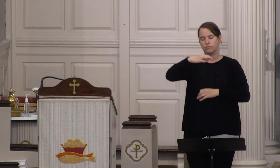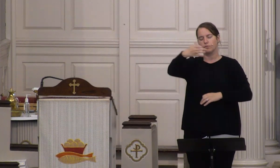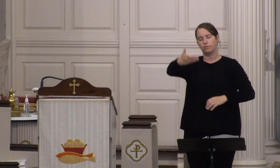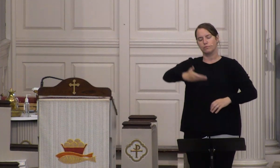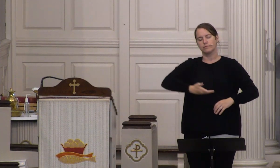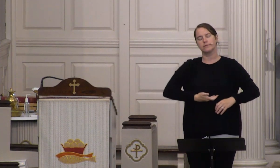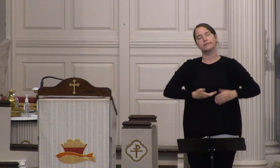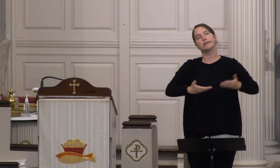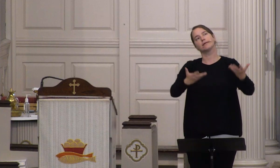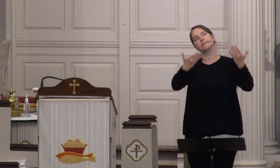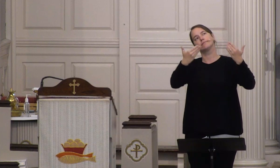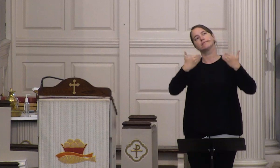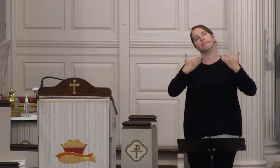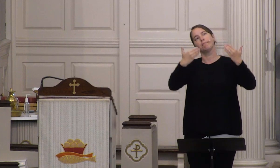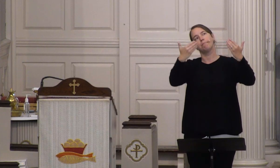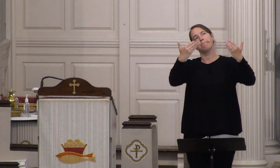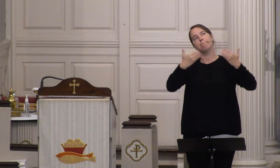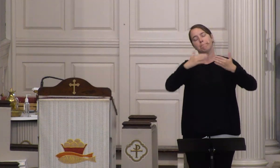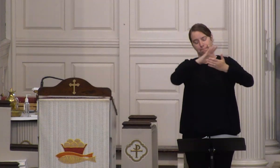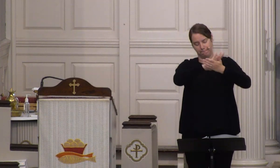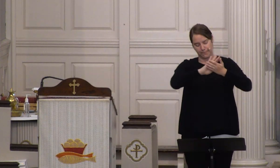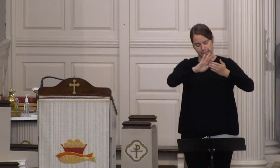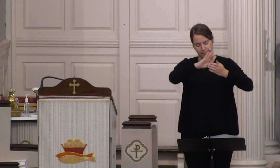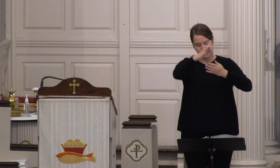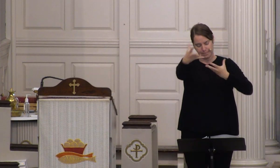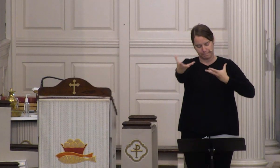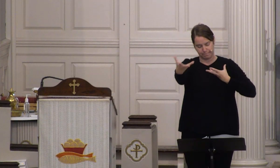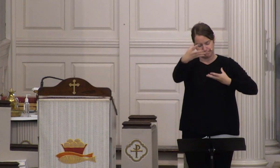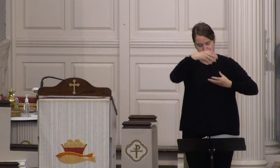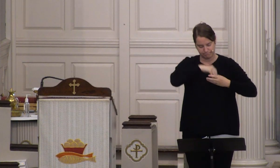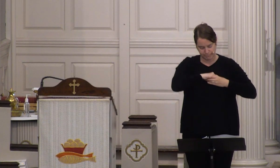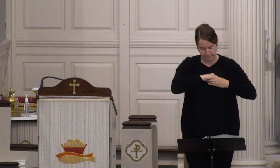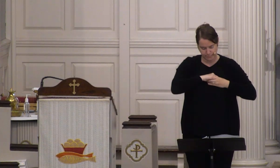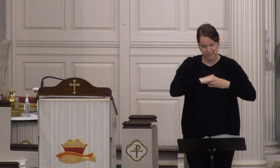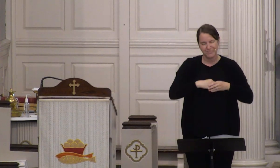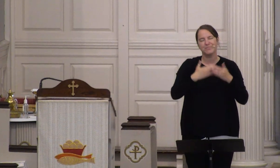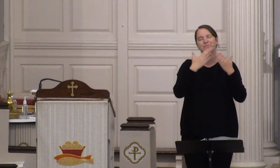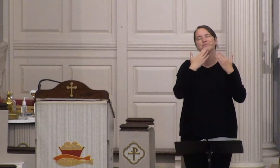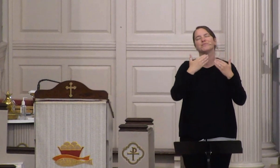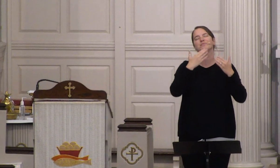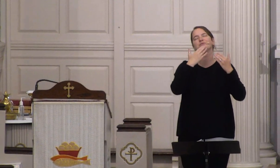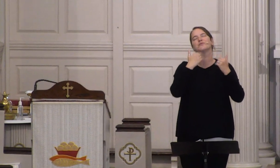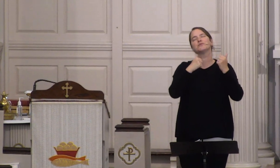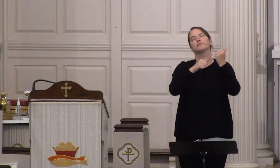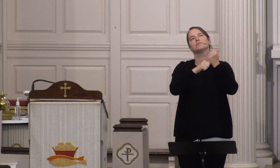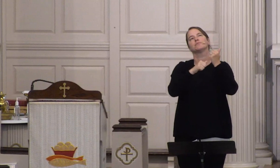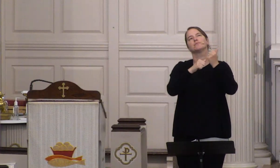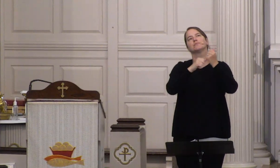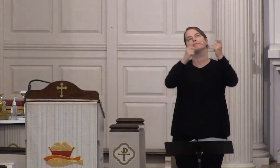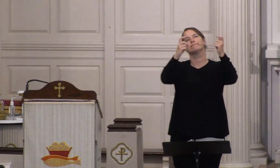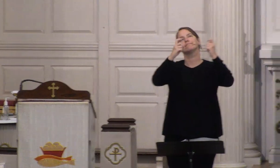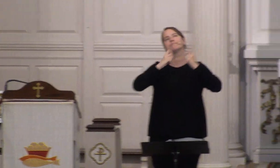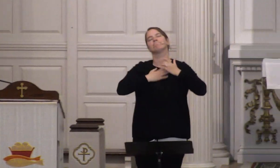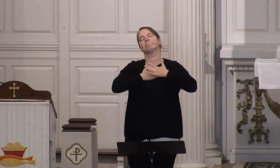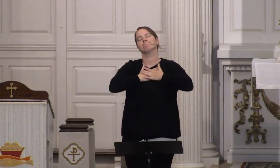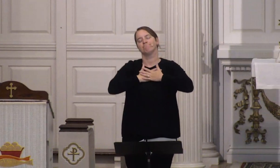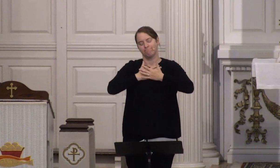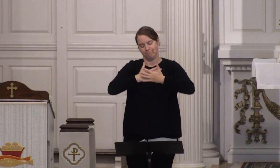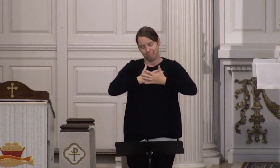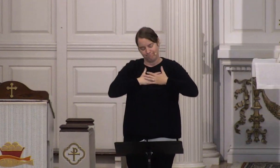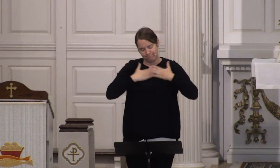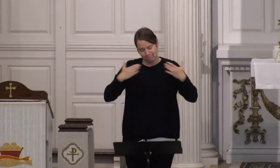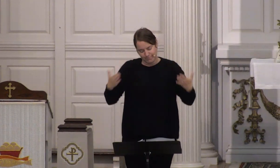guest, sweet refreshment here below. In our